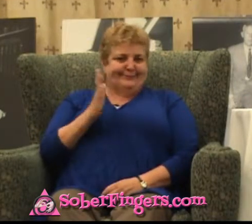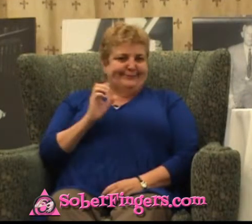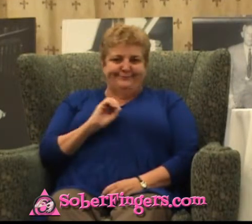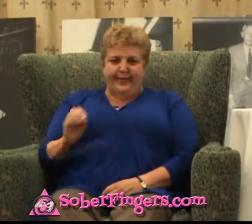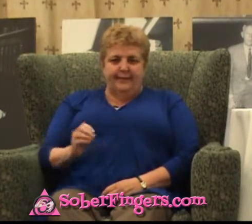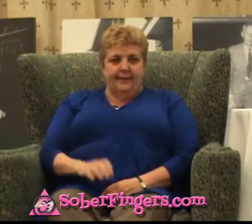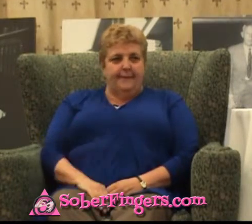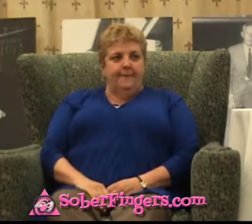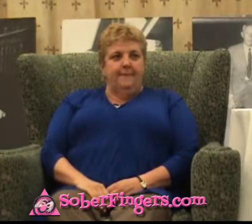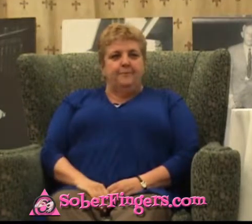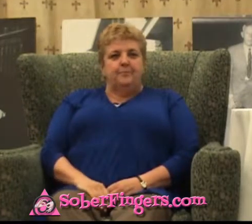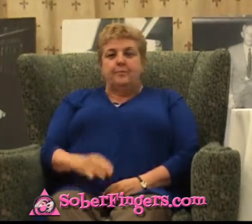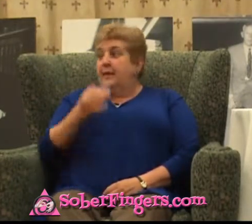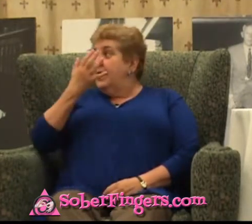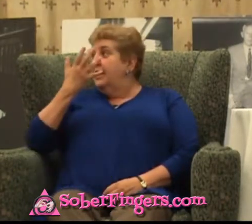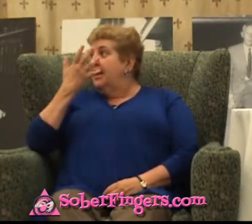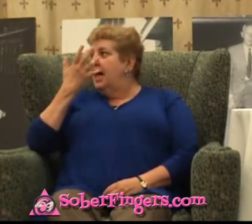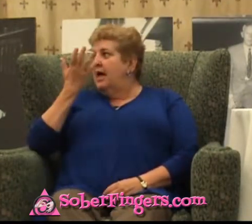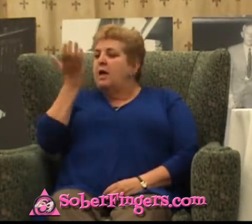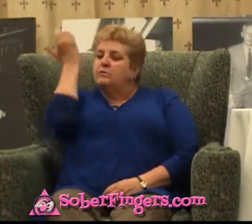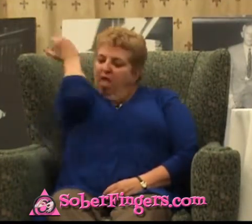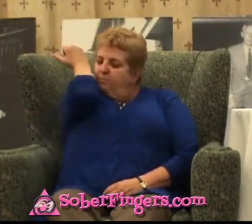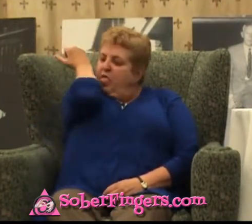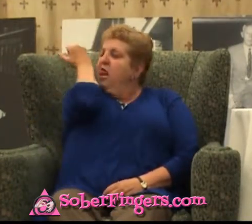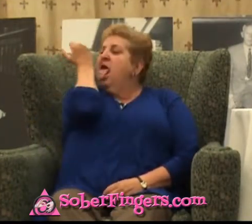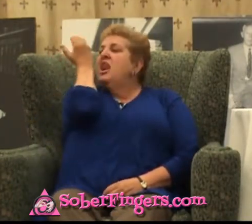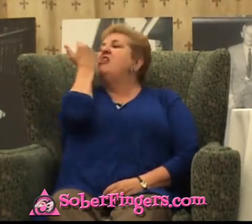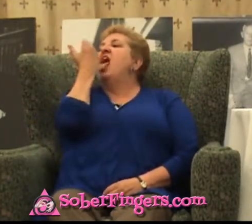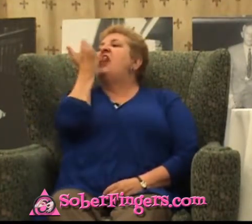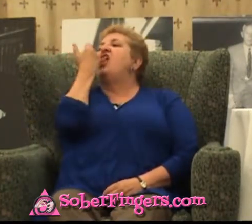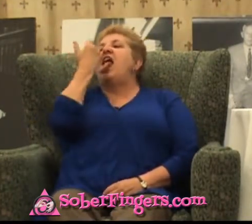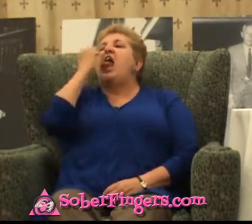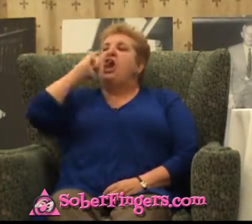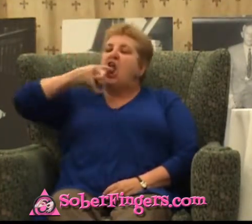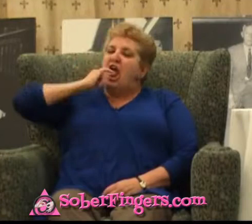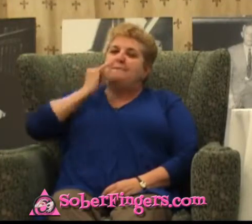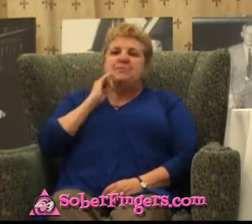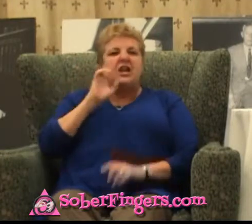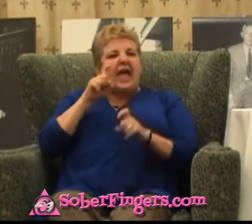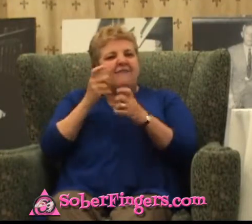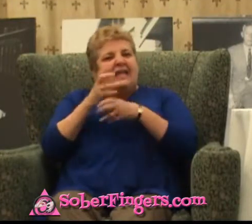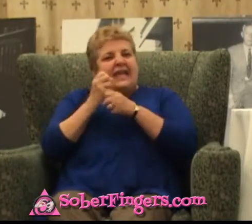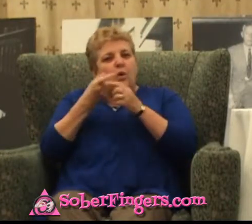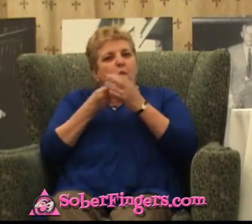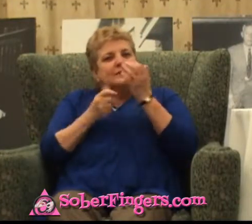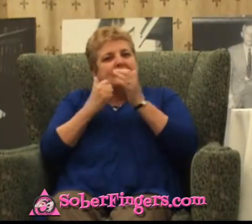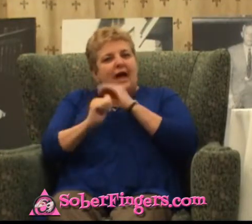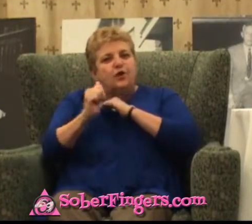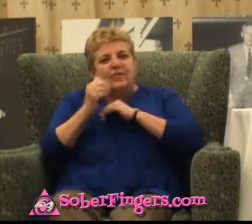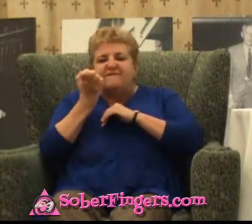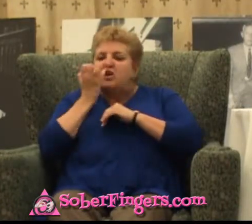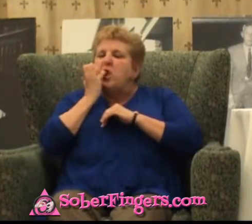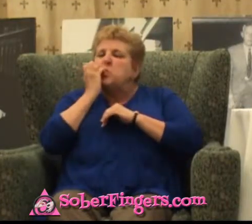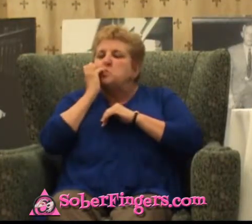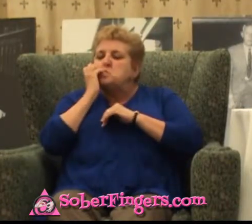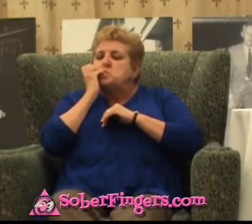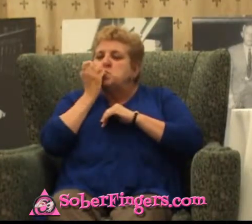in my mouth because, you know, you got to get what's under the fingernail. You can't let a drop go, right? And that's when I saw him,